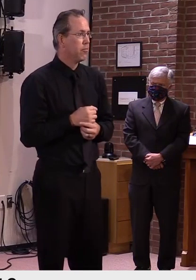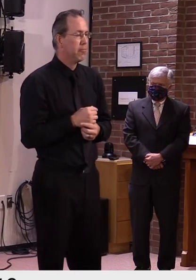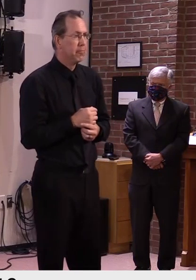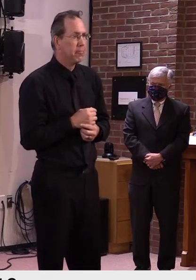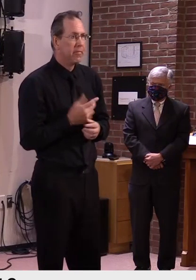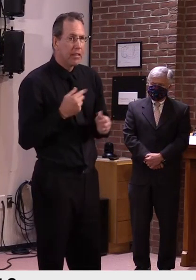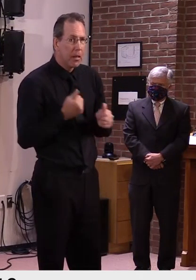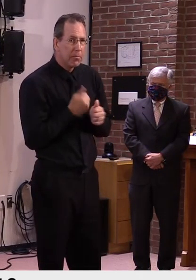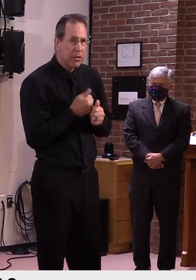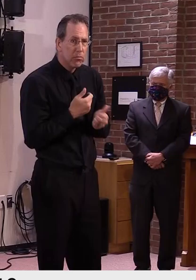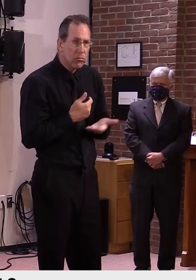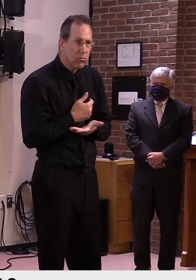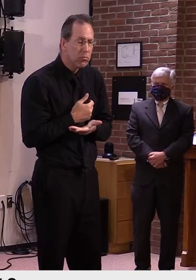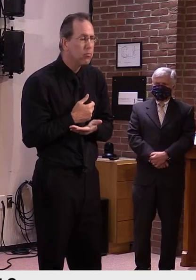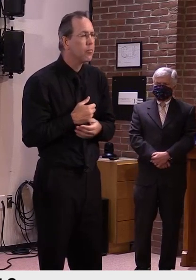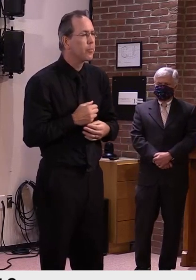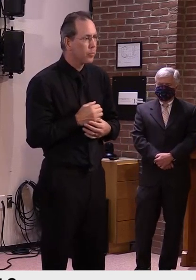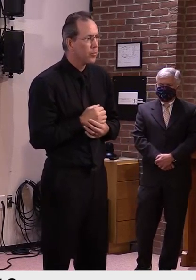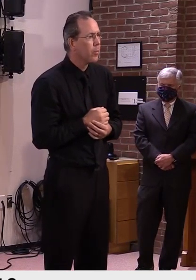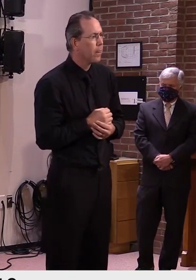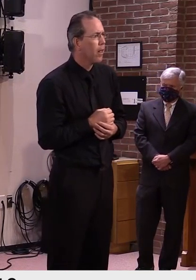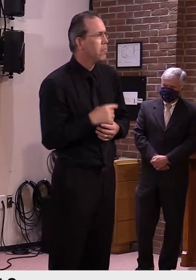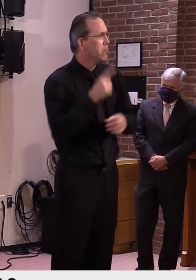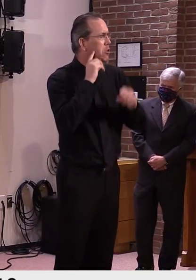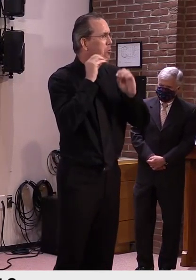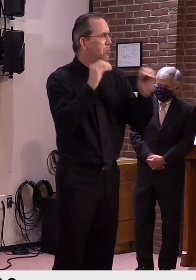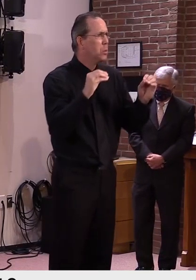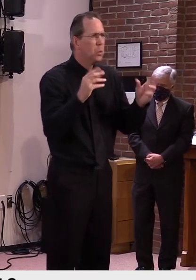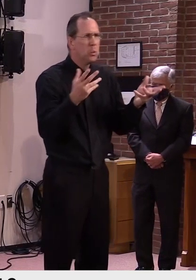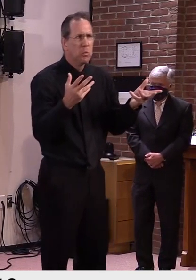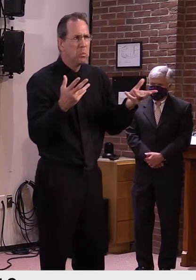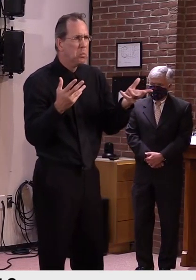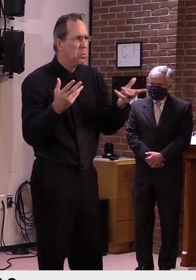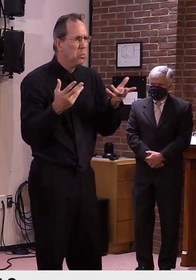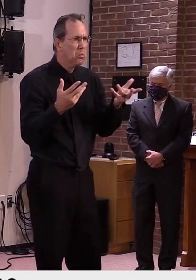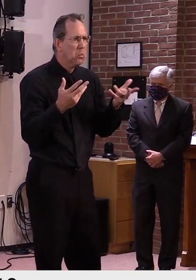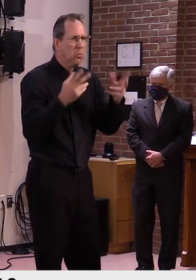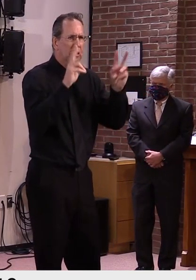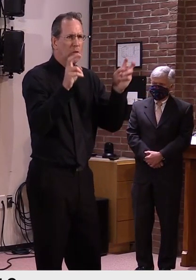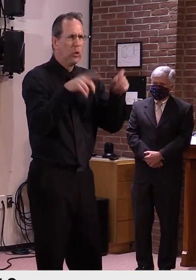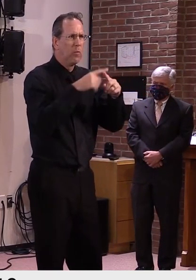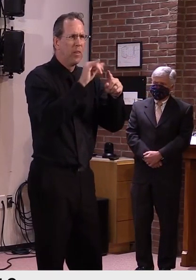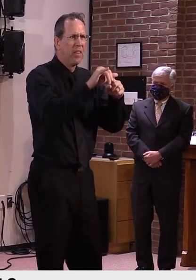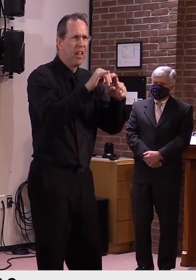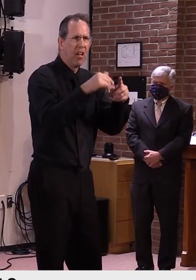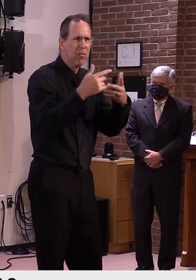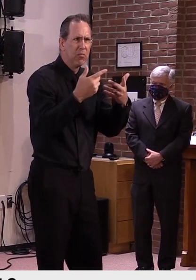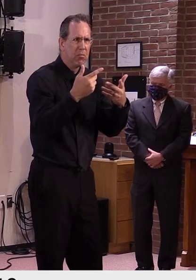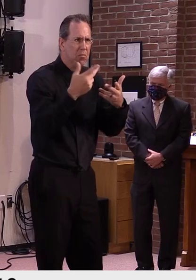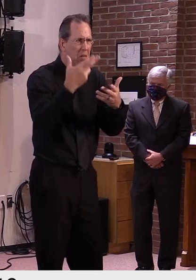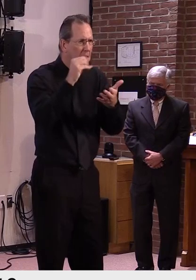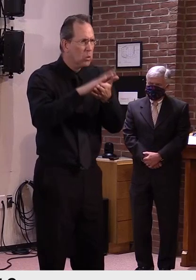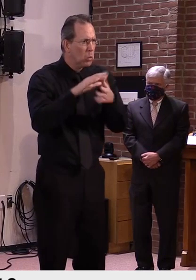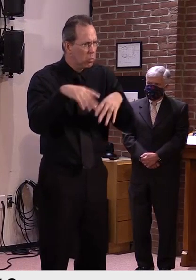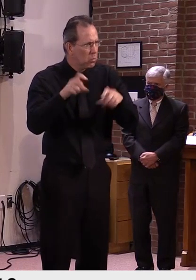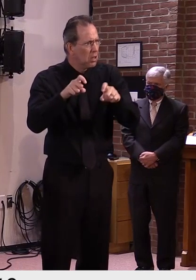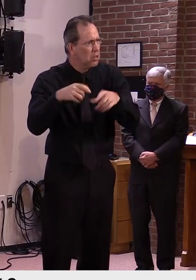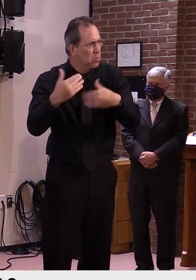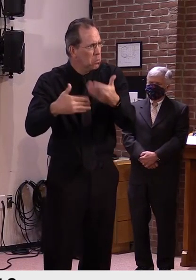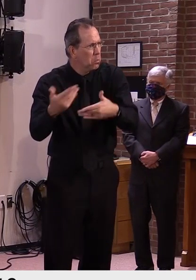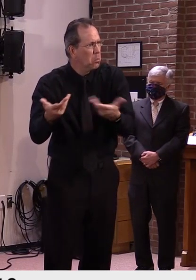Yeah, hi, Guy. I haven't heard of any further issues. I know, you know, driver's ed has certainly expanded the access